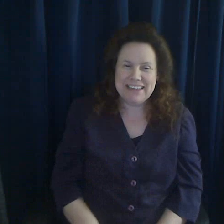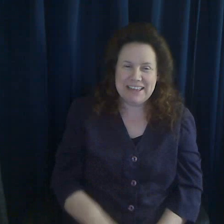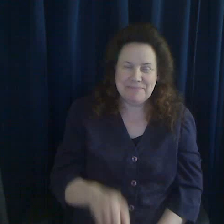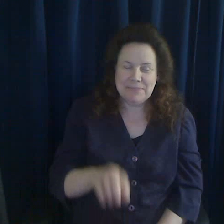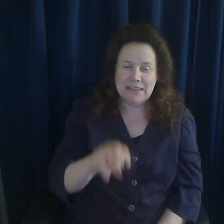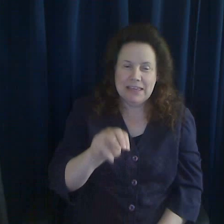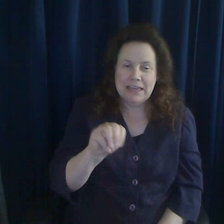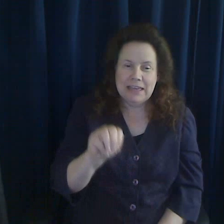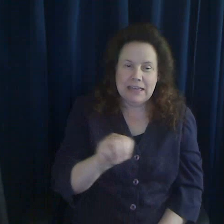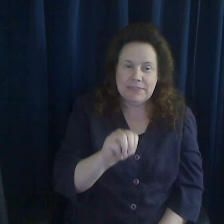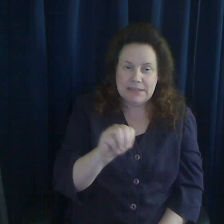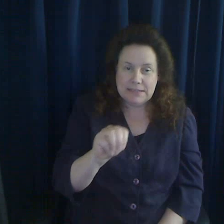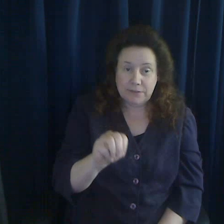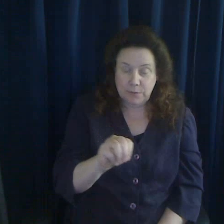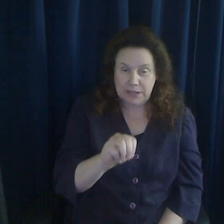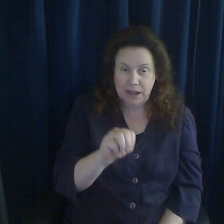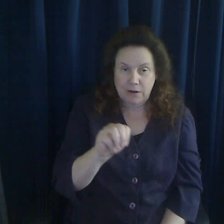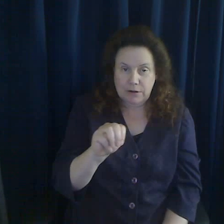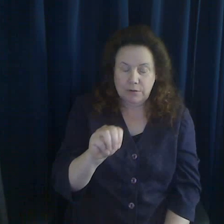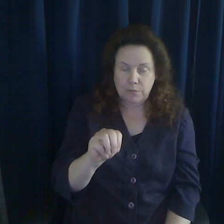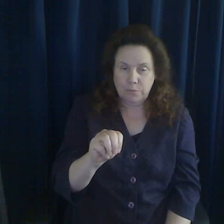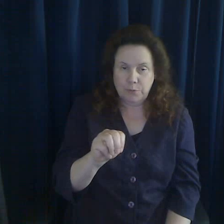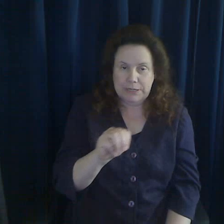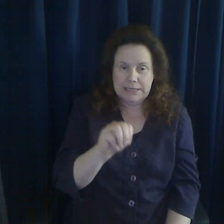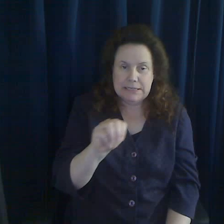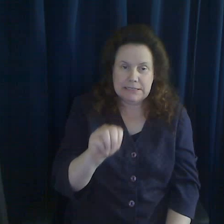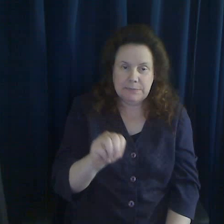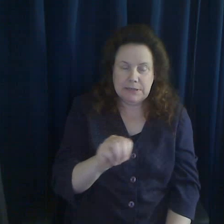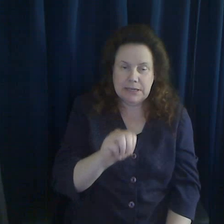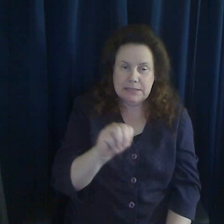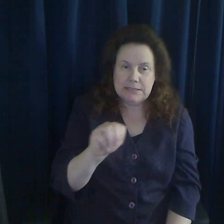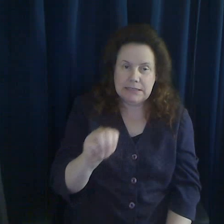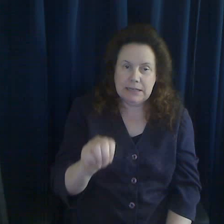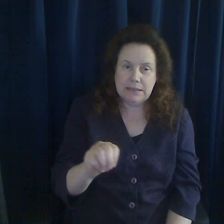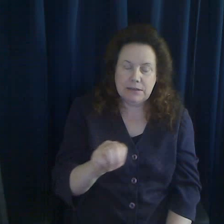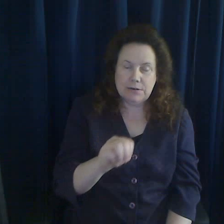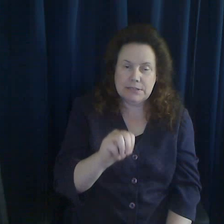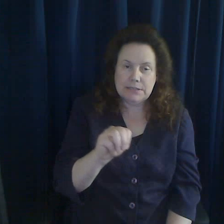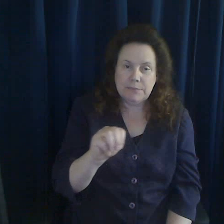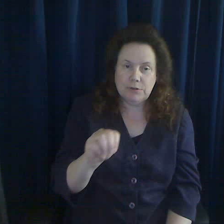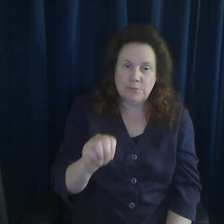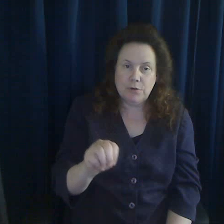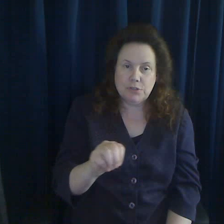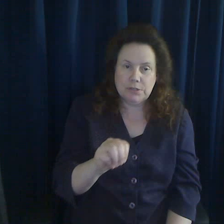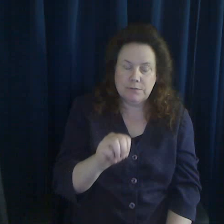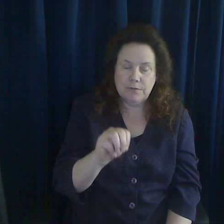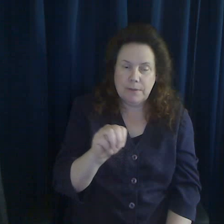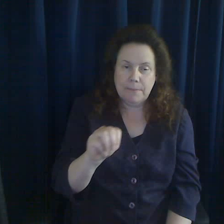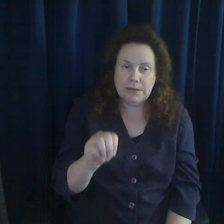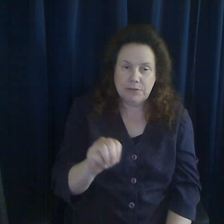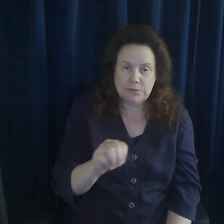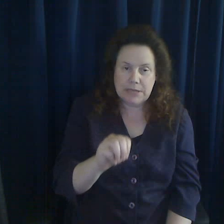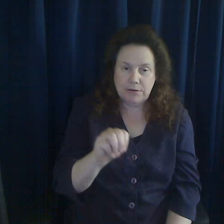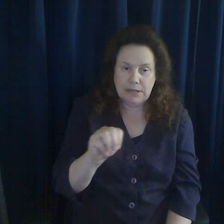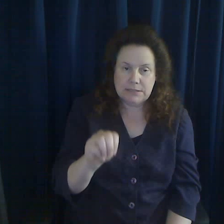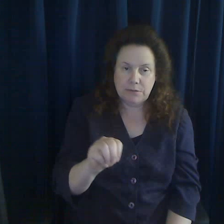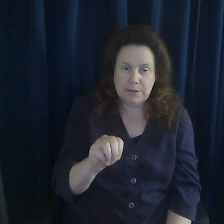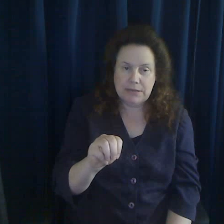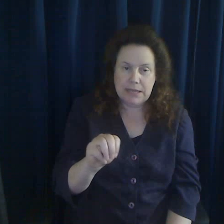Monday. The days of the week are pretty easy because there is a similar motion from Monday through Saturday. So Monday